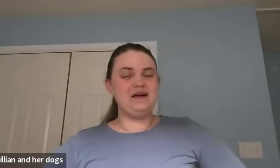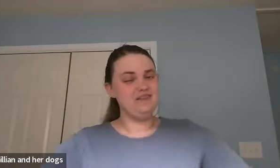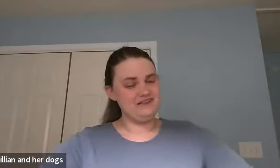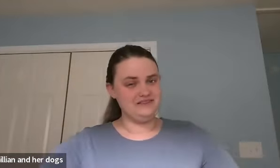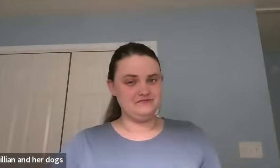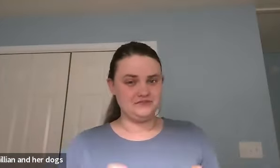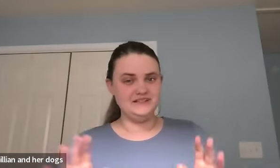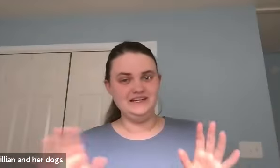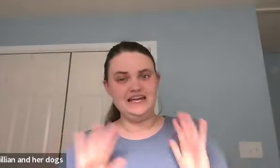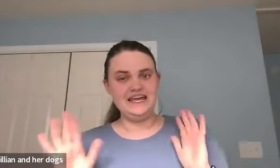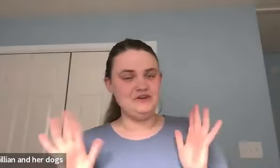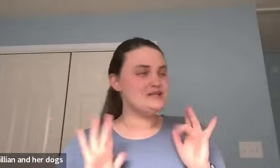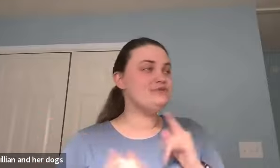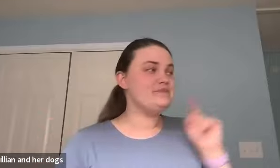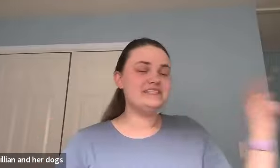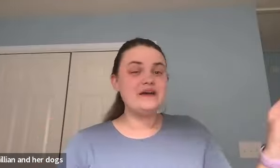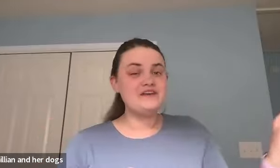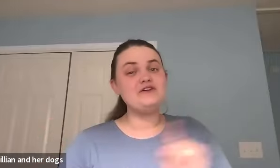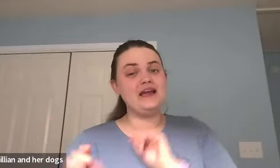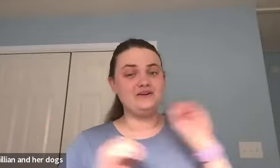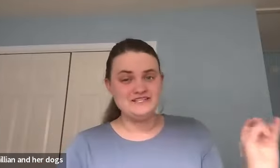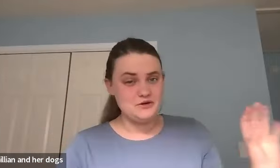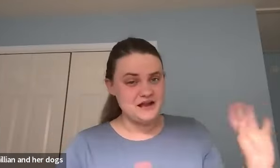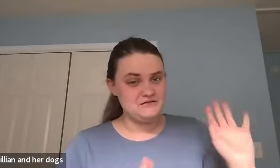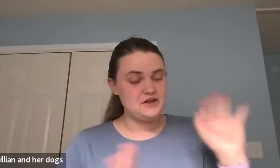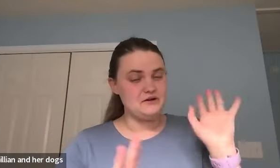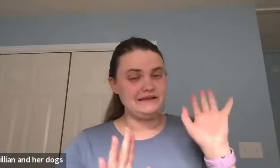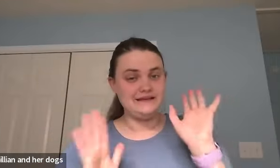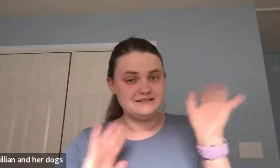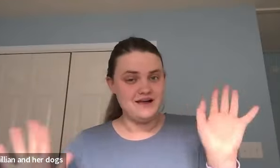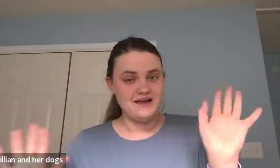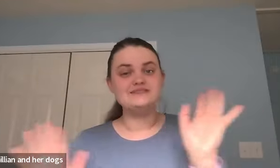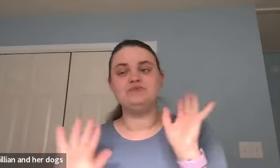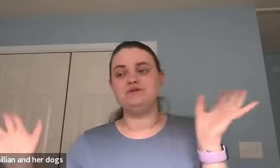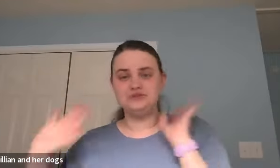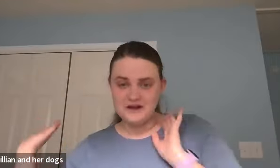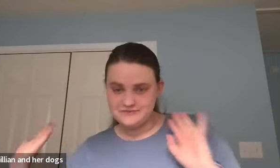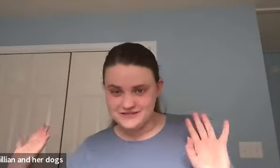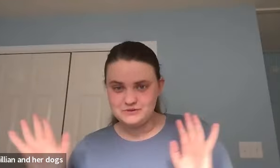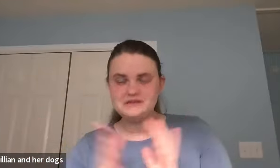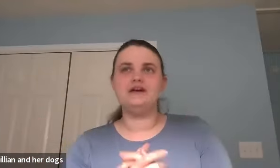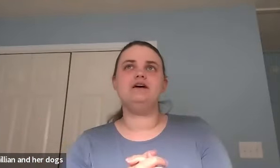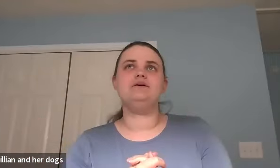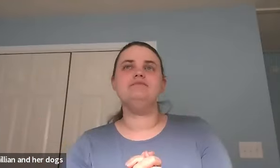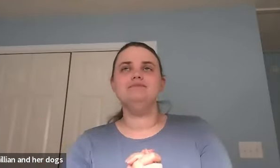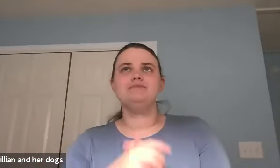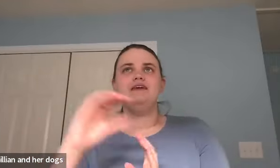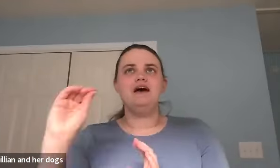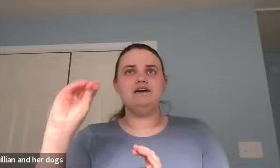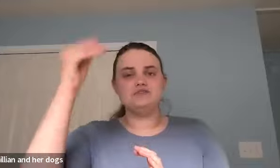look a little different. If you guys prefer me to sit back over there, I can always go back over there like next class, but we'll try it for this one. It also means I